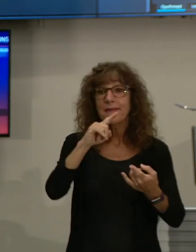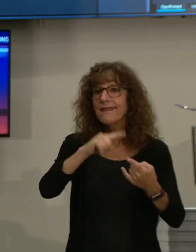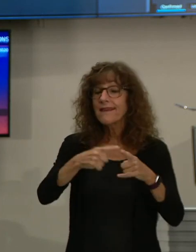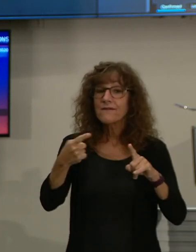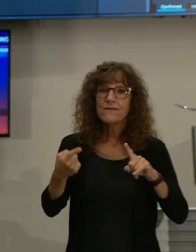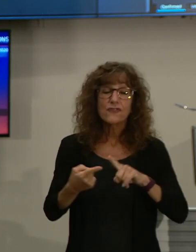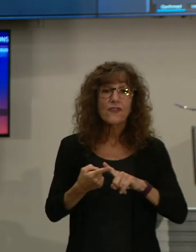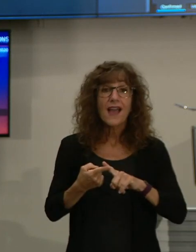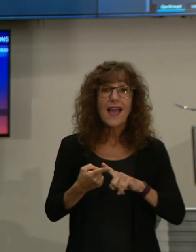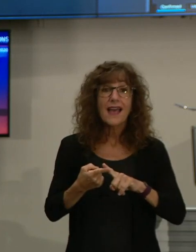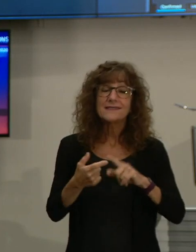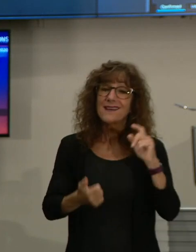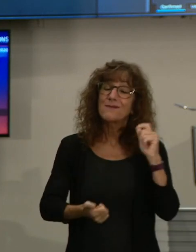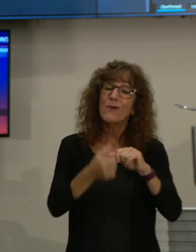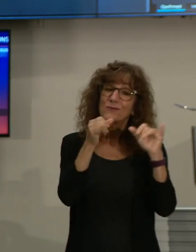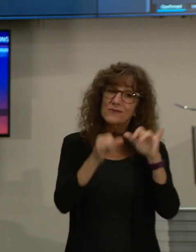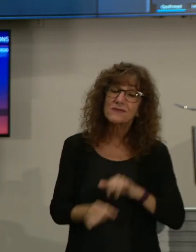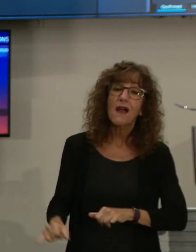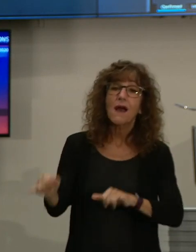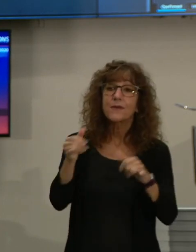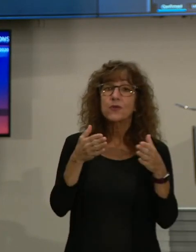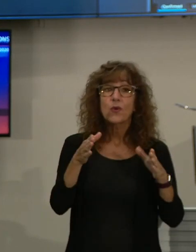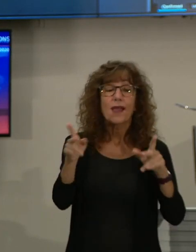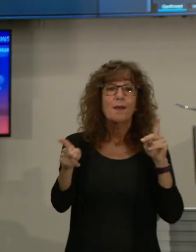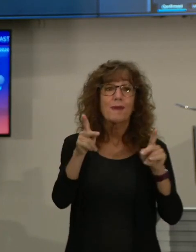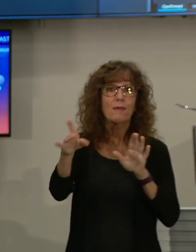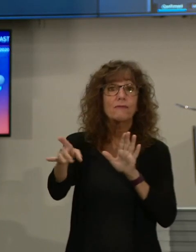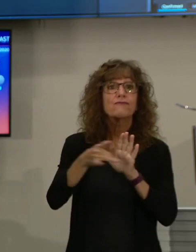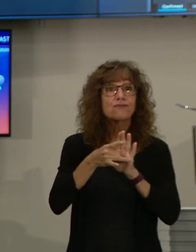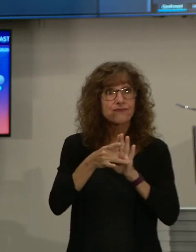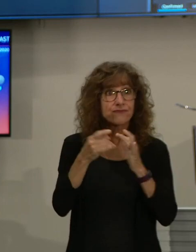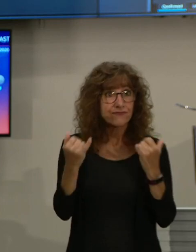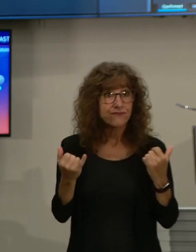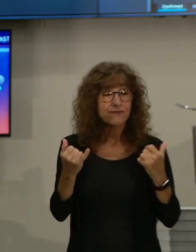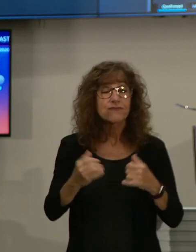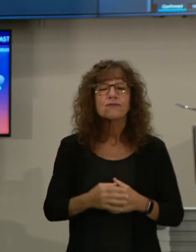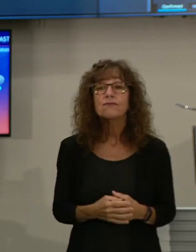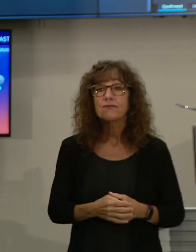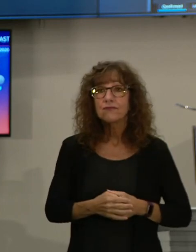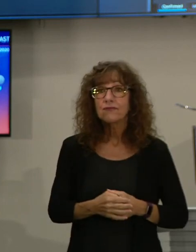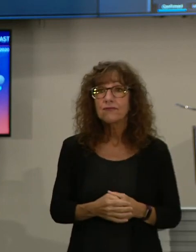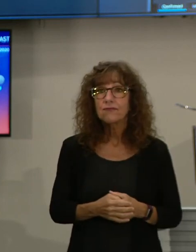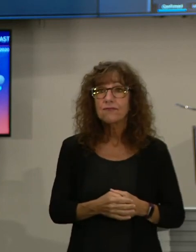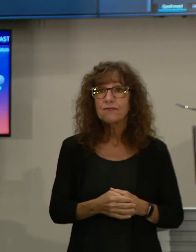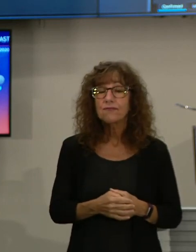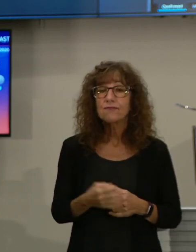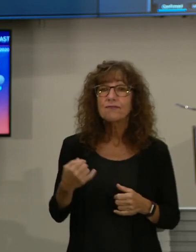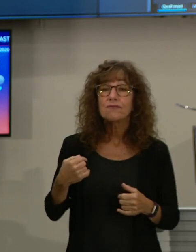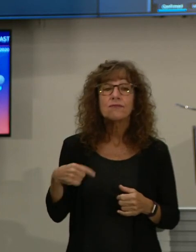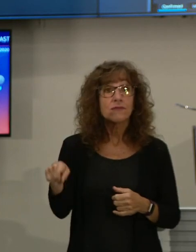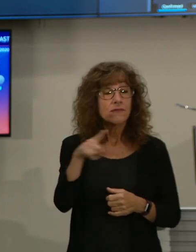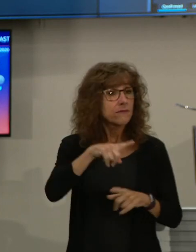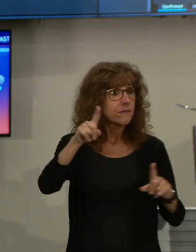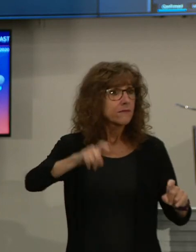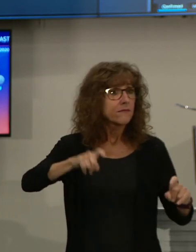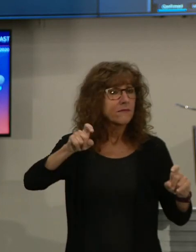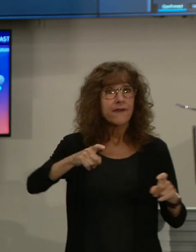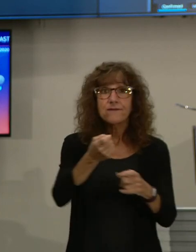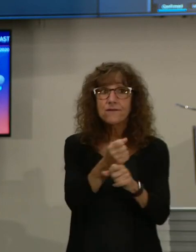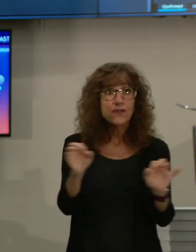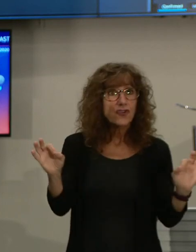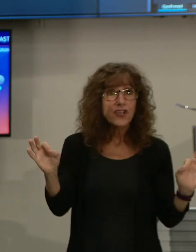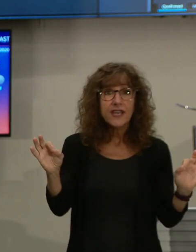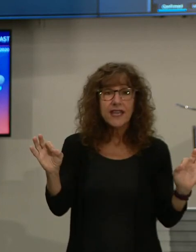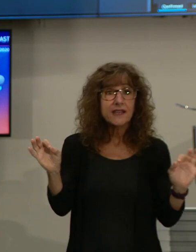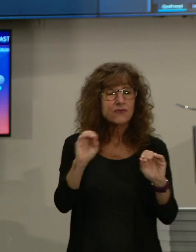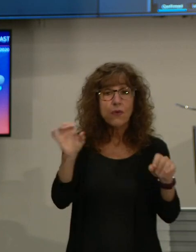friends is the most common way people are getting infected right now. You can get tested for free and